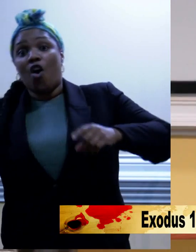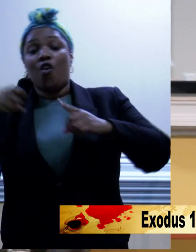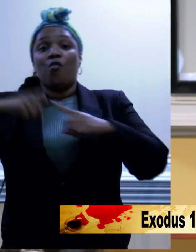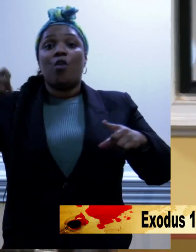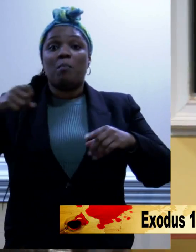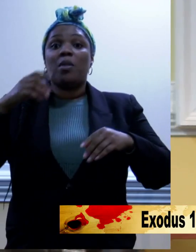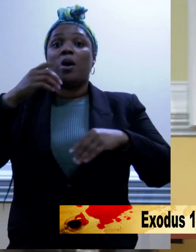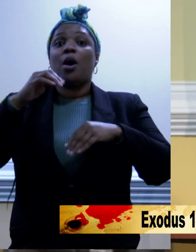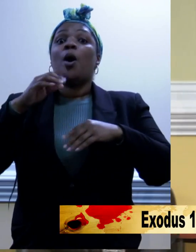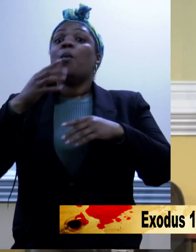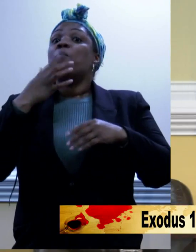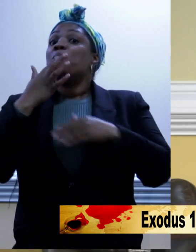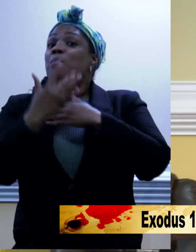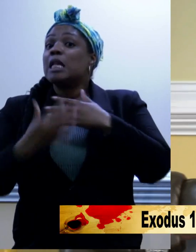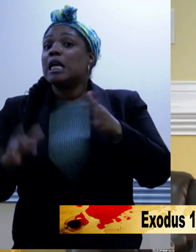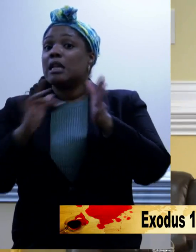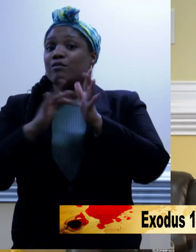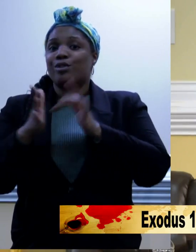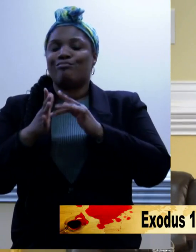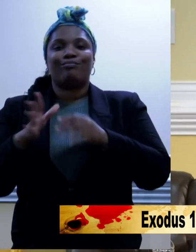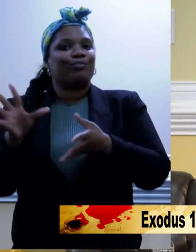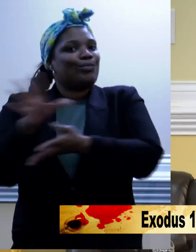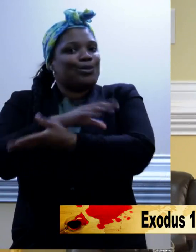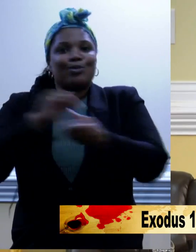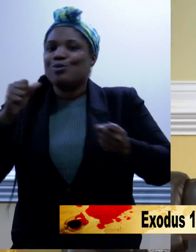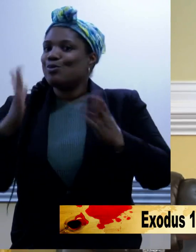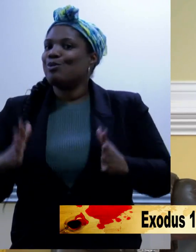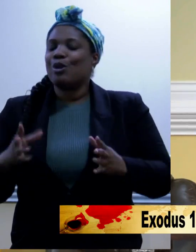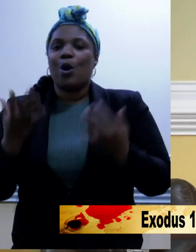you. He's going to take you out.